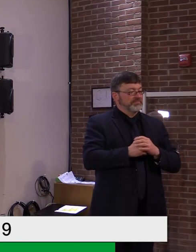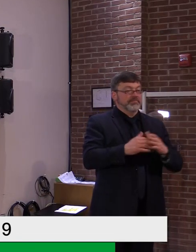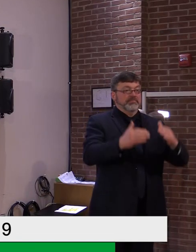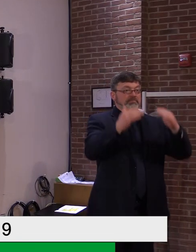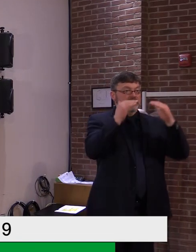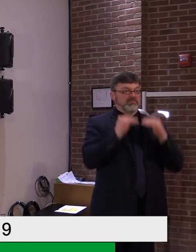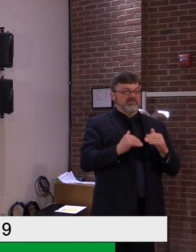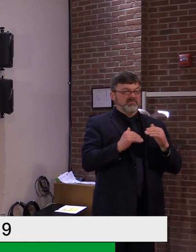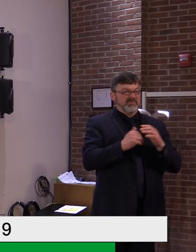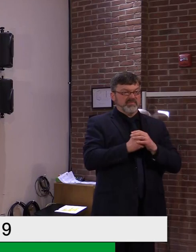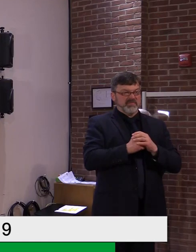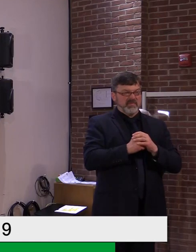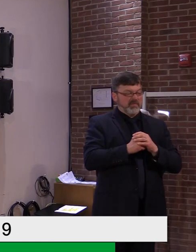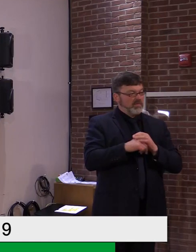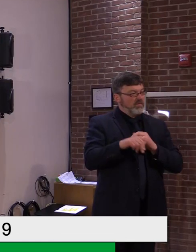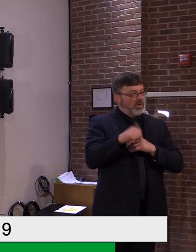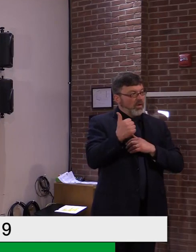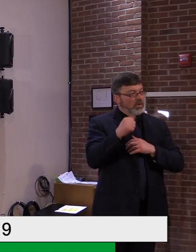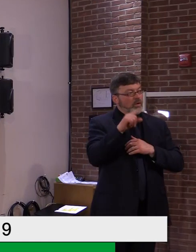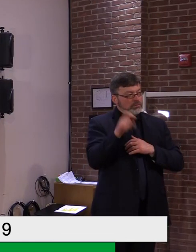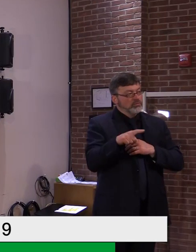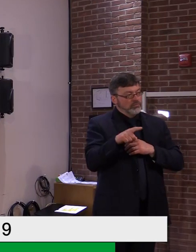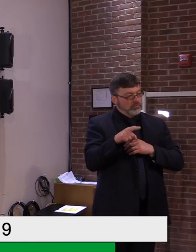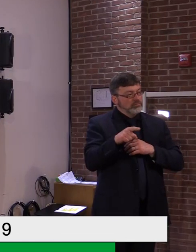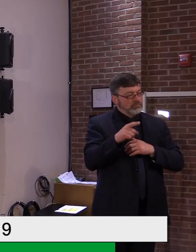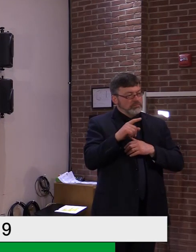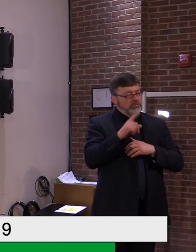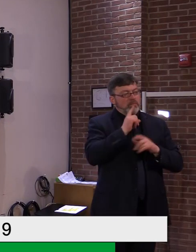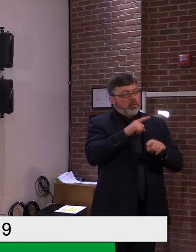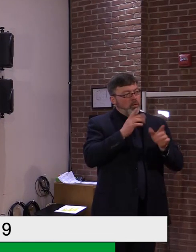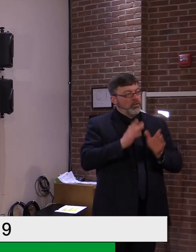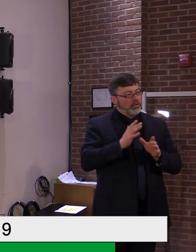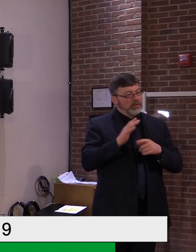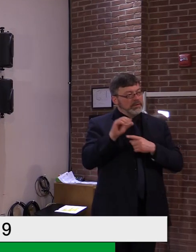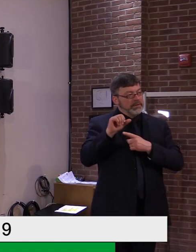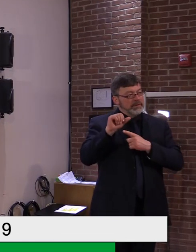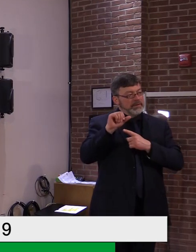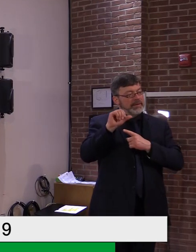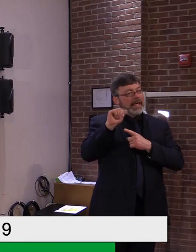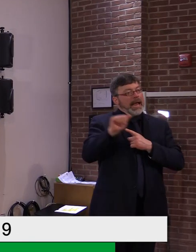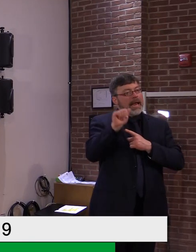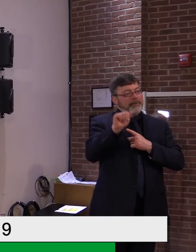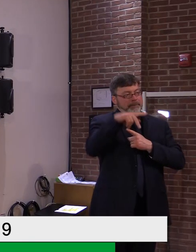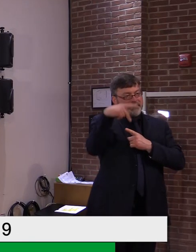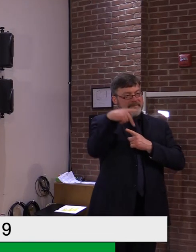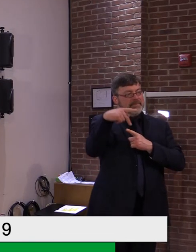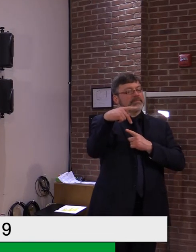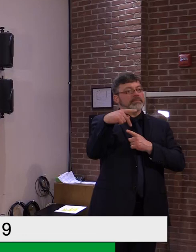Okay, we will go to Lisa at the AP.